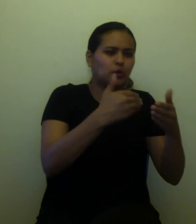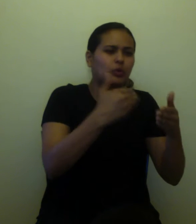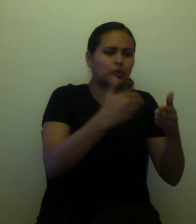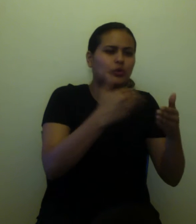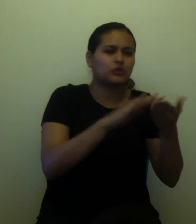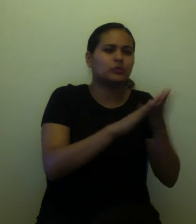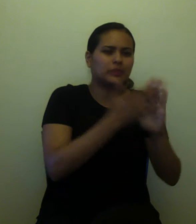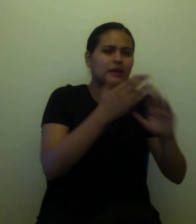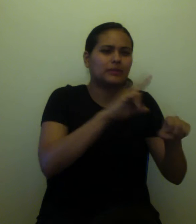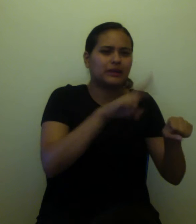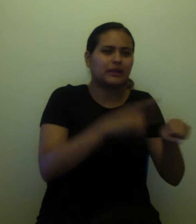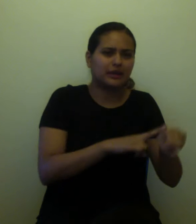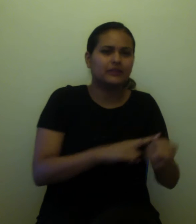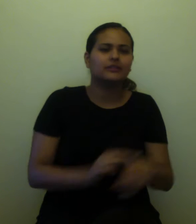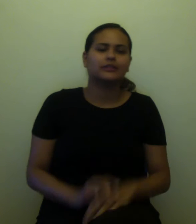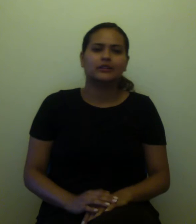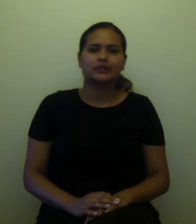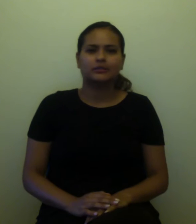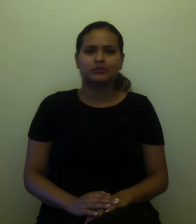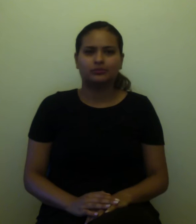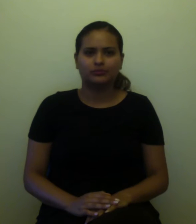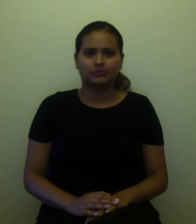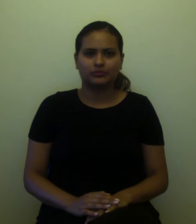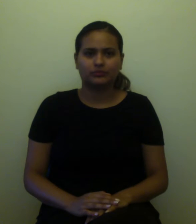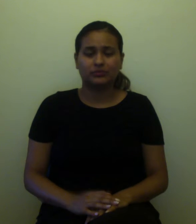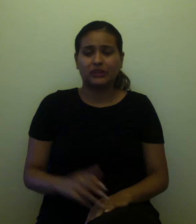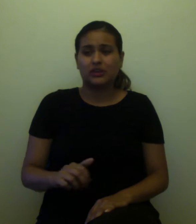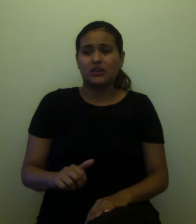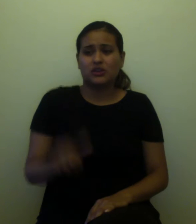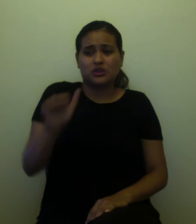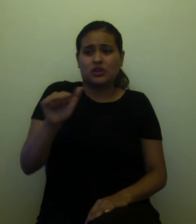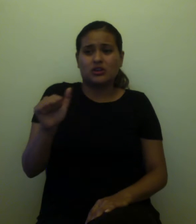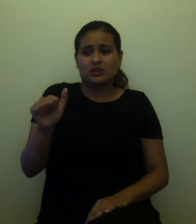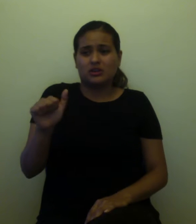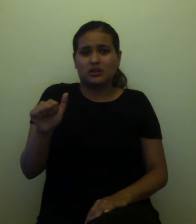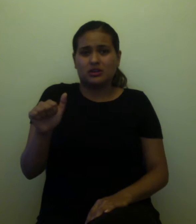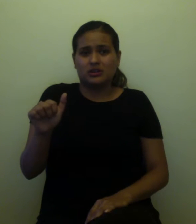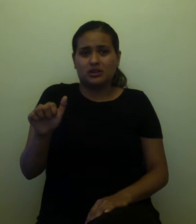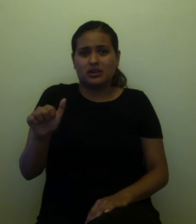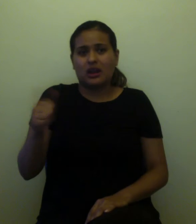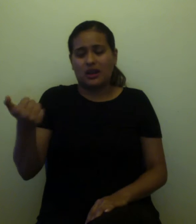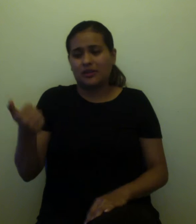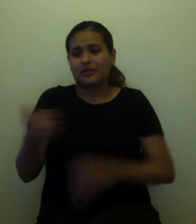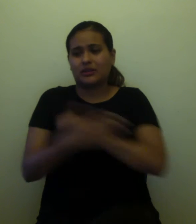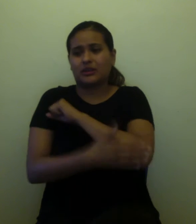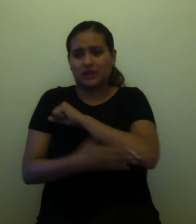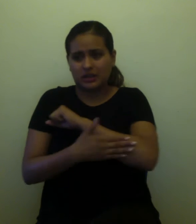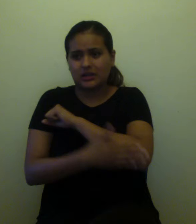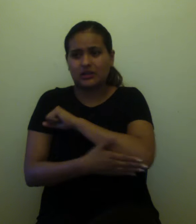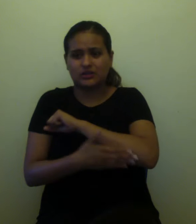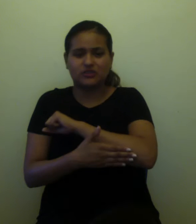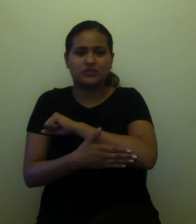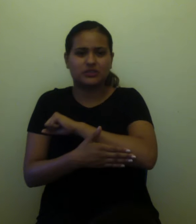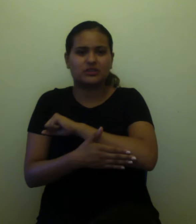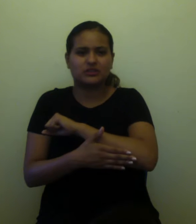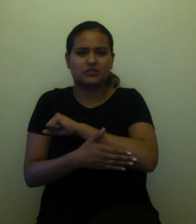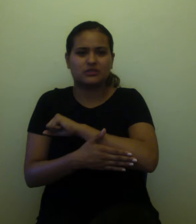countries struggling terribly with Chinese. I saw Chinese people struggling terribly to learn English and other languages. And